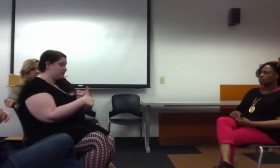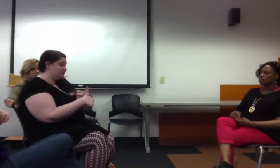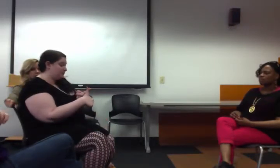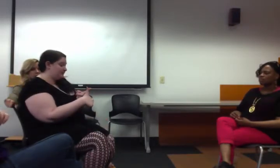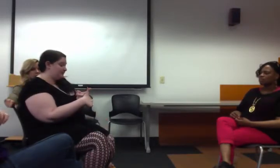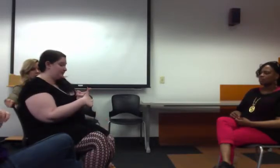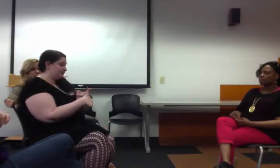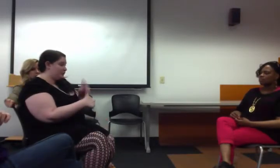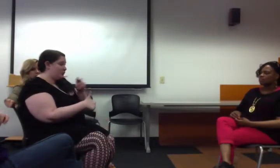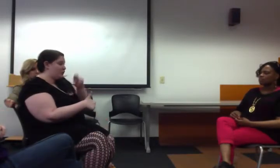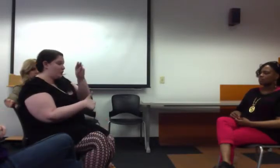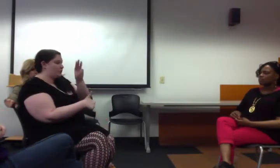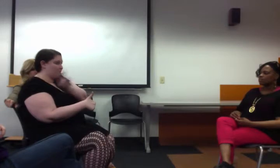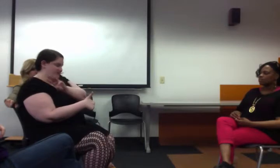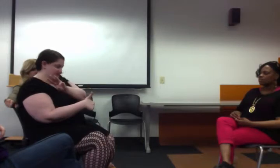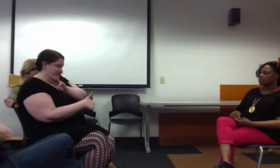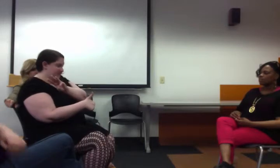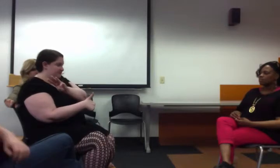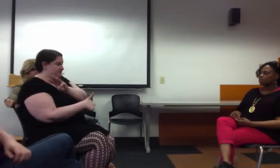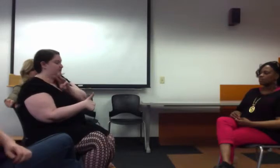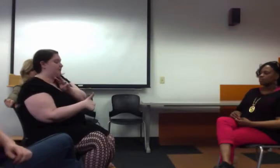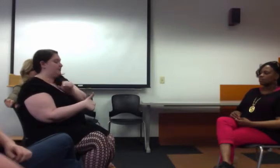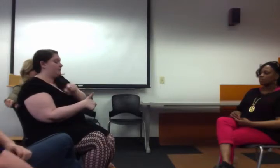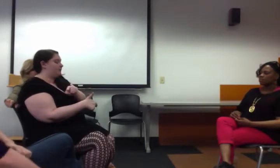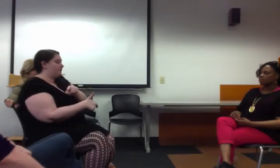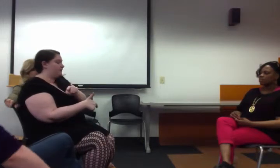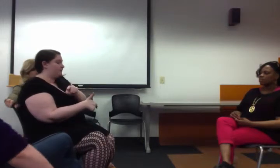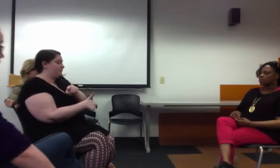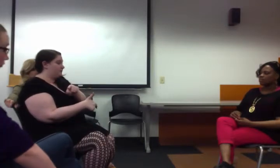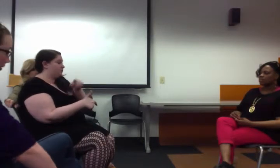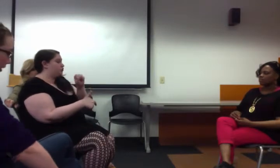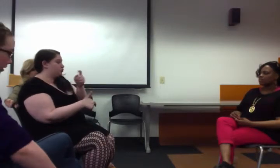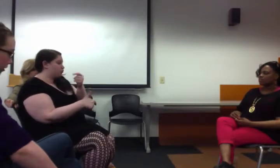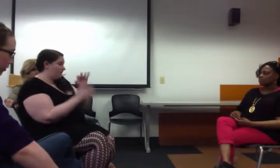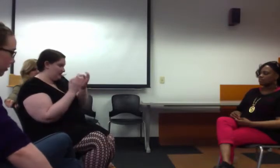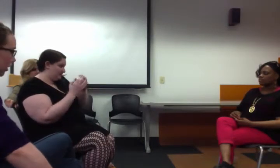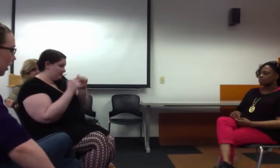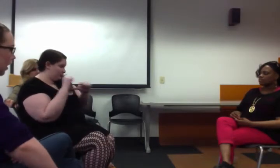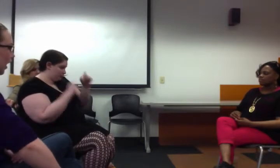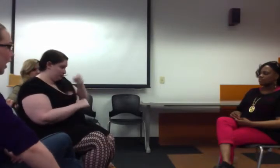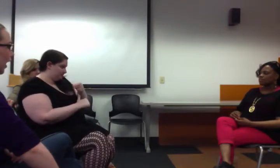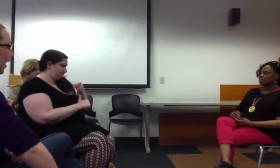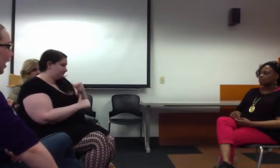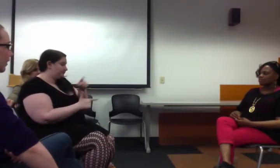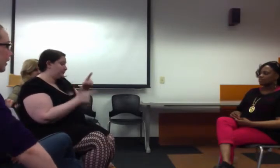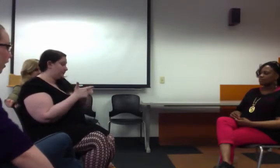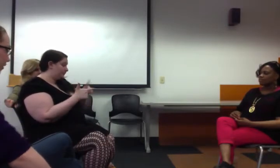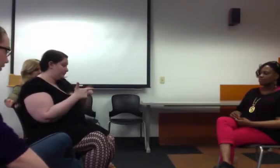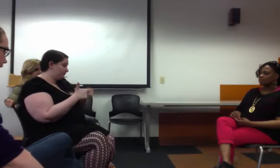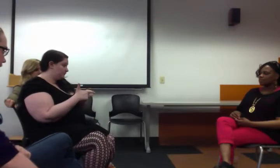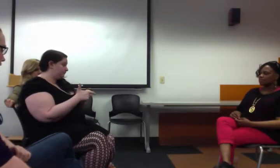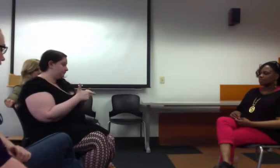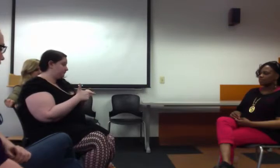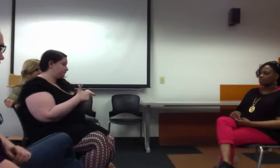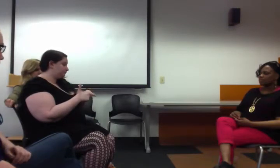the northwest side, and that's the Stahl Family Theater. And the other theater that they